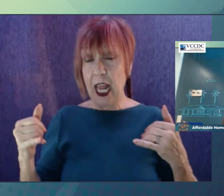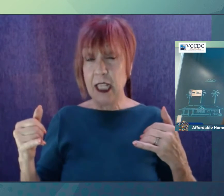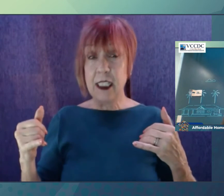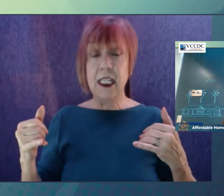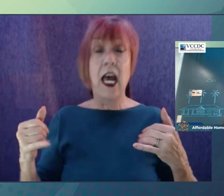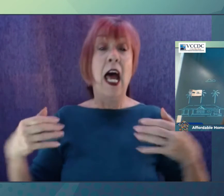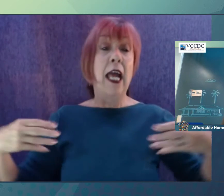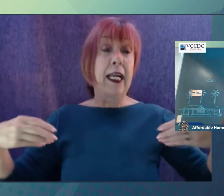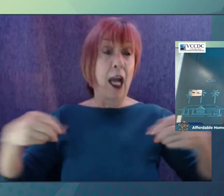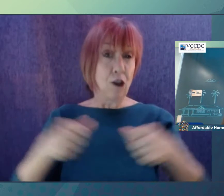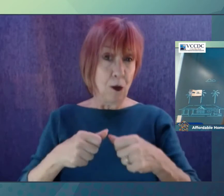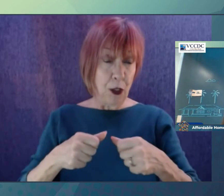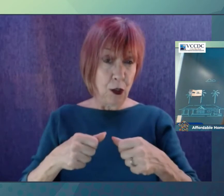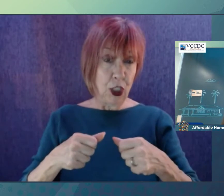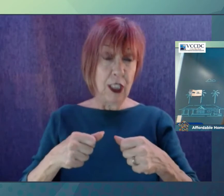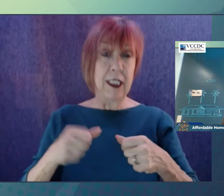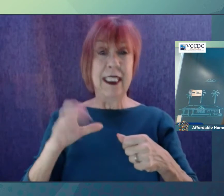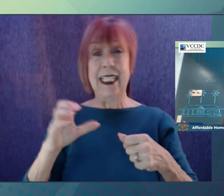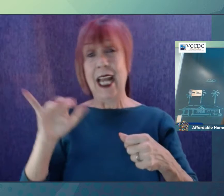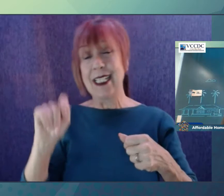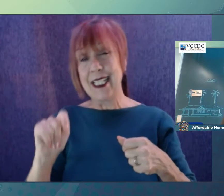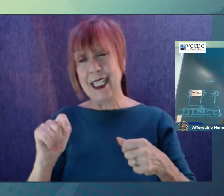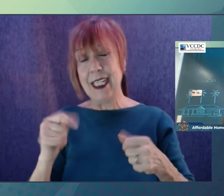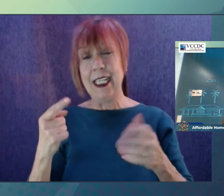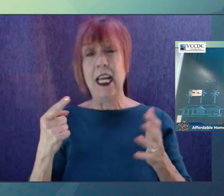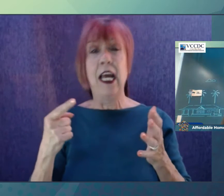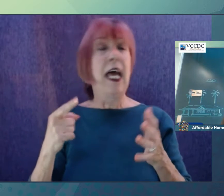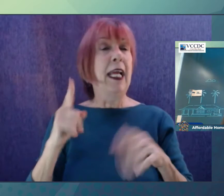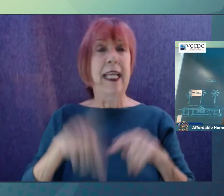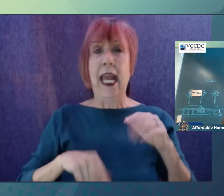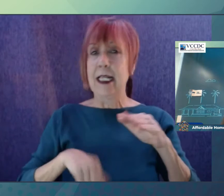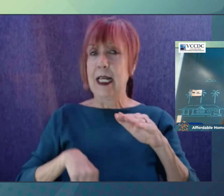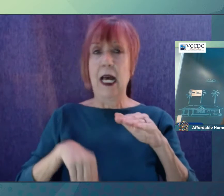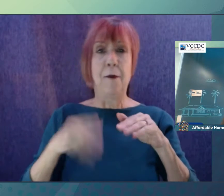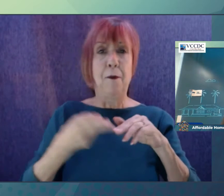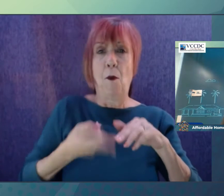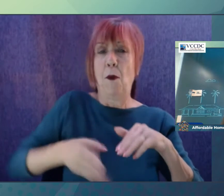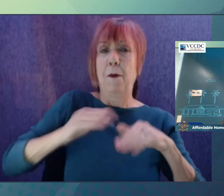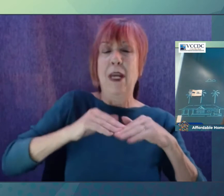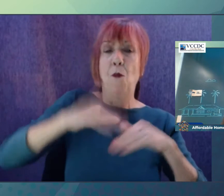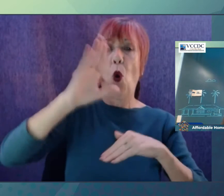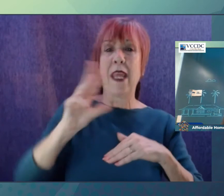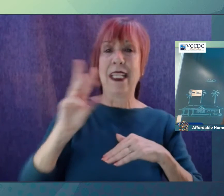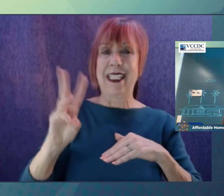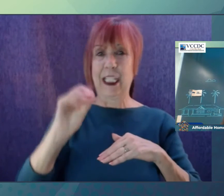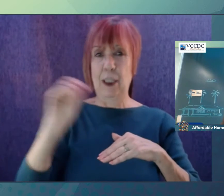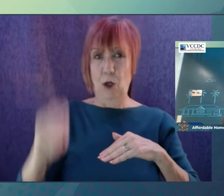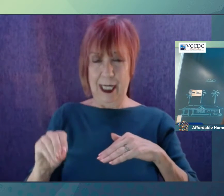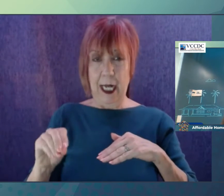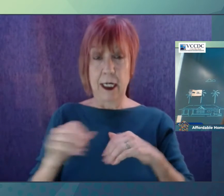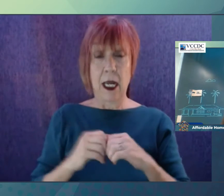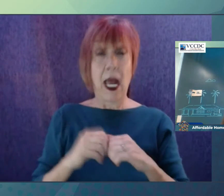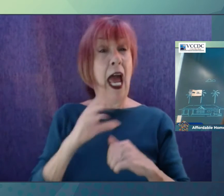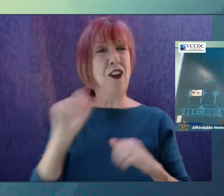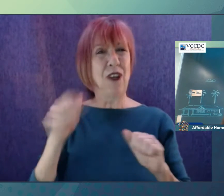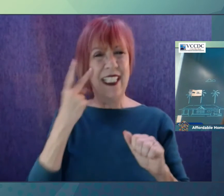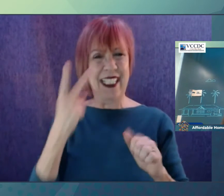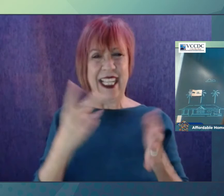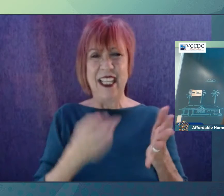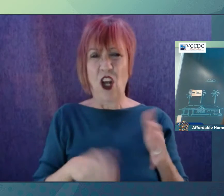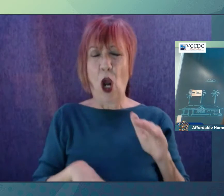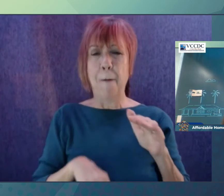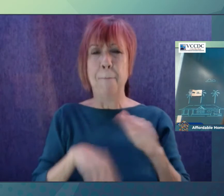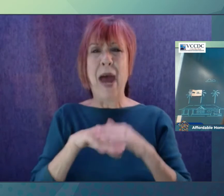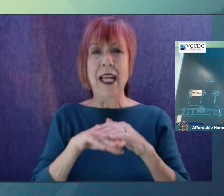including CIT Affordable Home Mortgage Program, cannot exceed 6% per FHA guidelines. And you can see that there are some